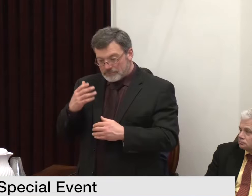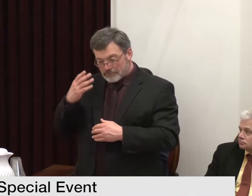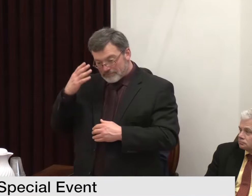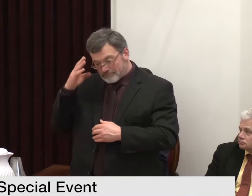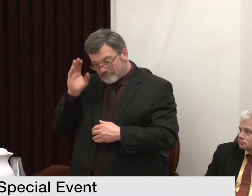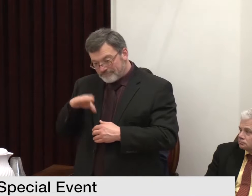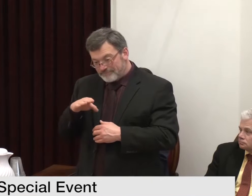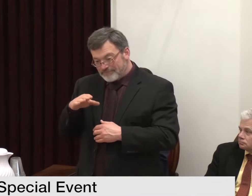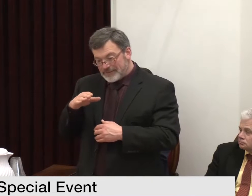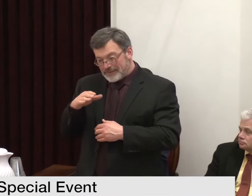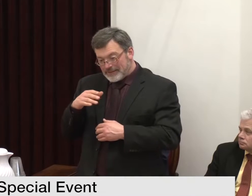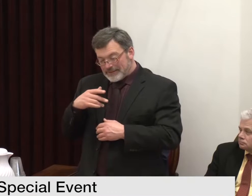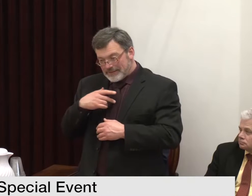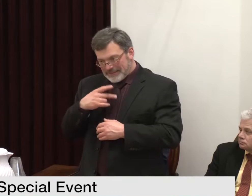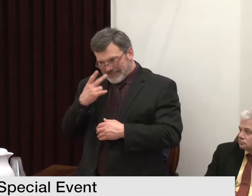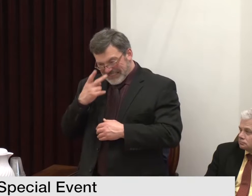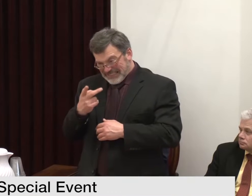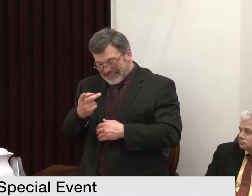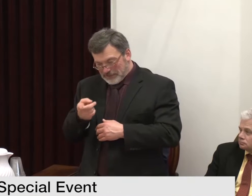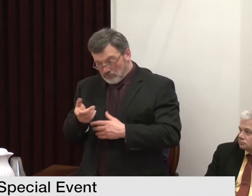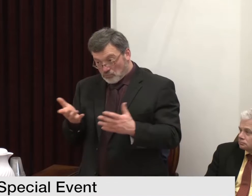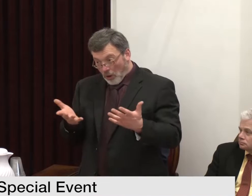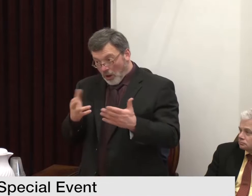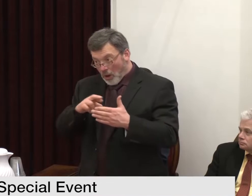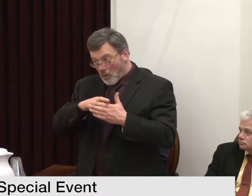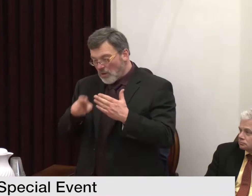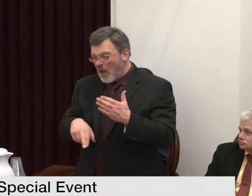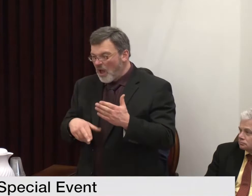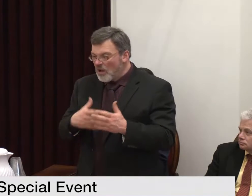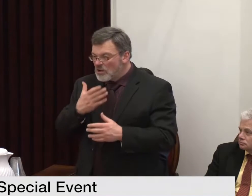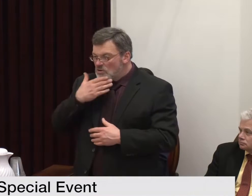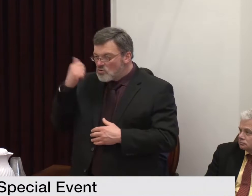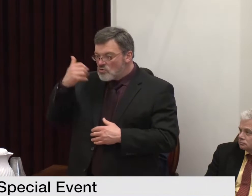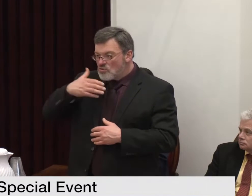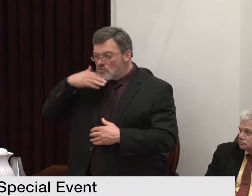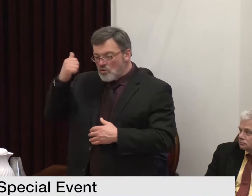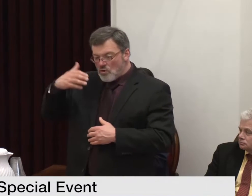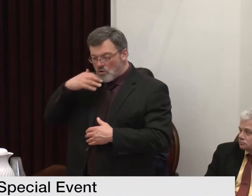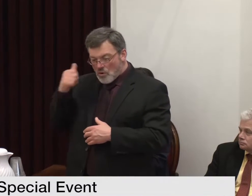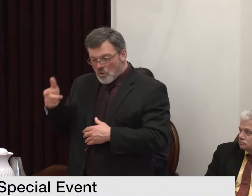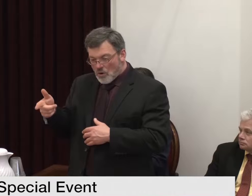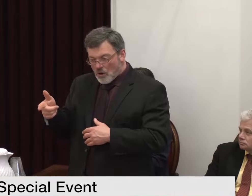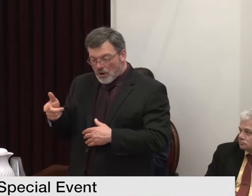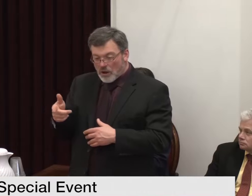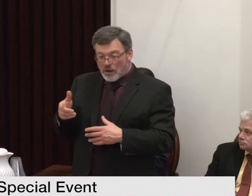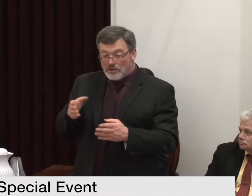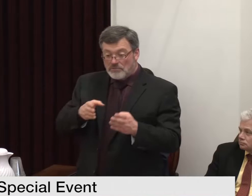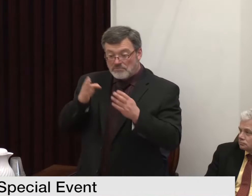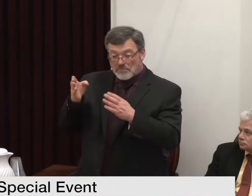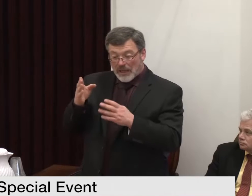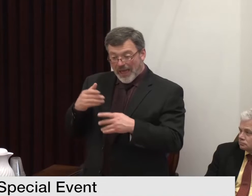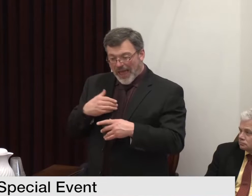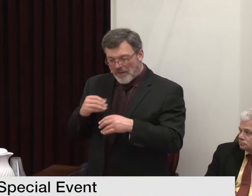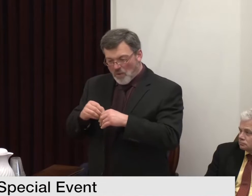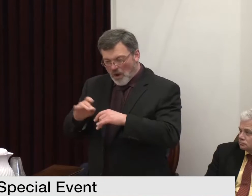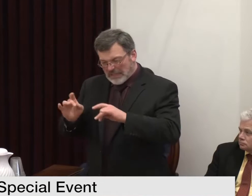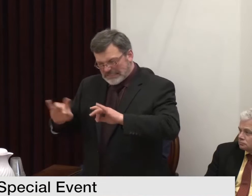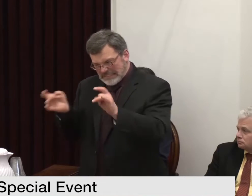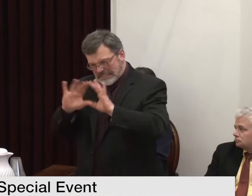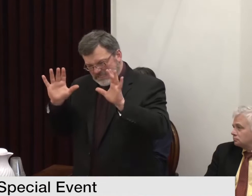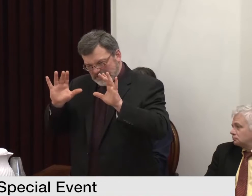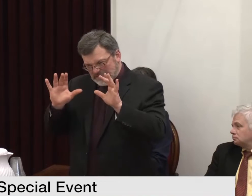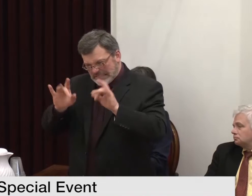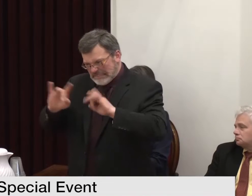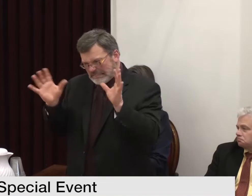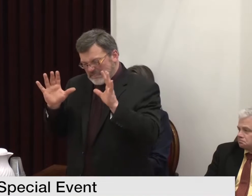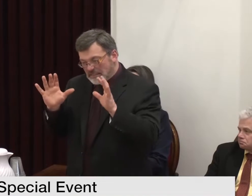do, or how traffickers would exploit young adults to run their deadliest drugs and expand